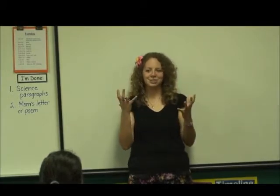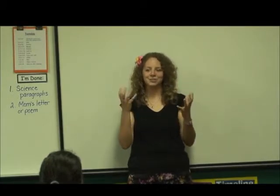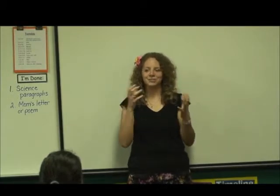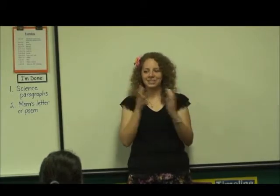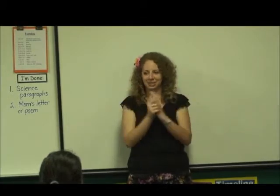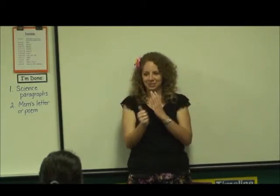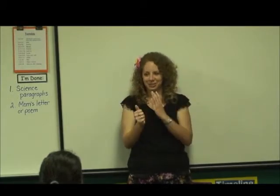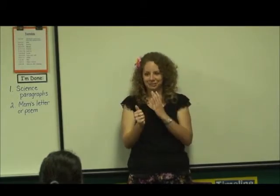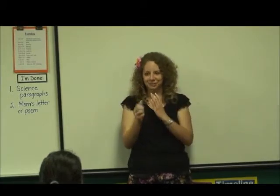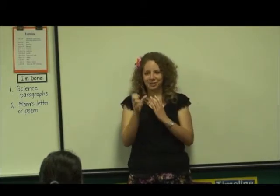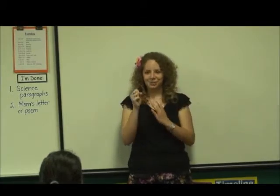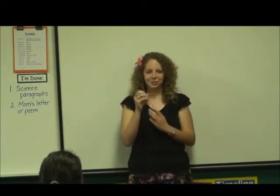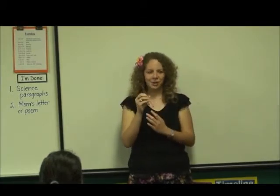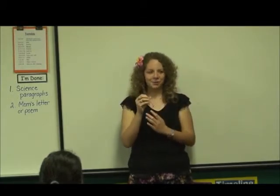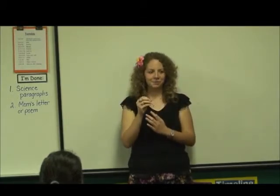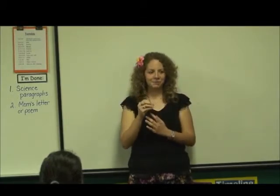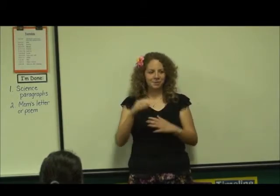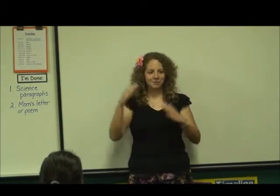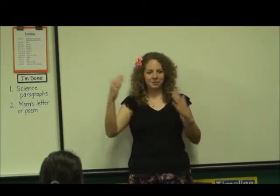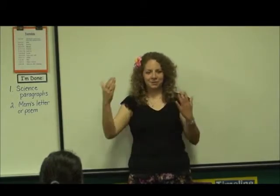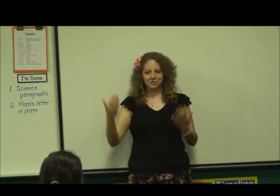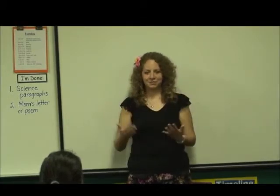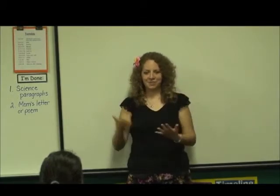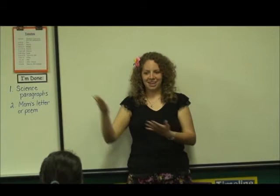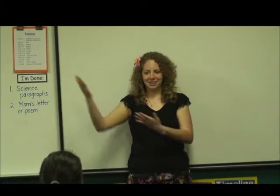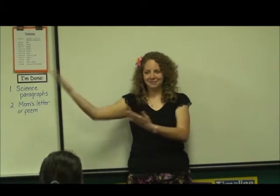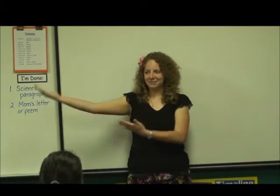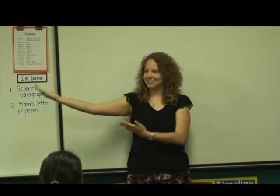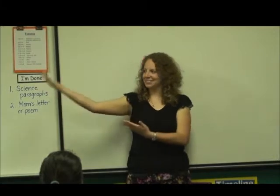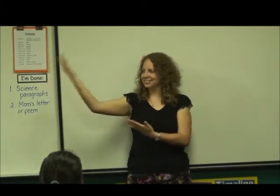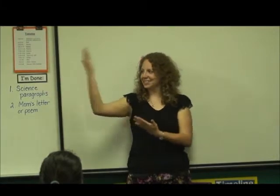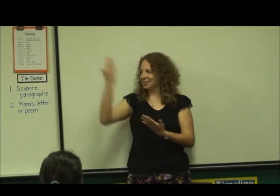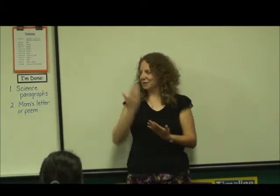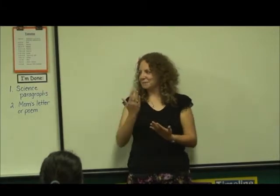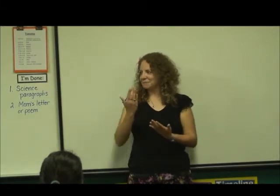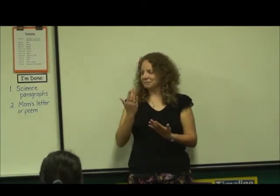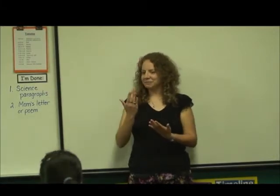expressive skills. So I'm going to invite him to come up,